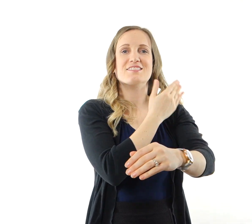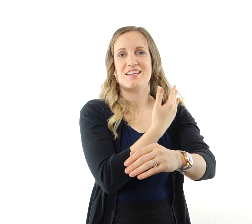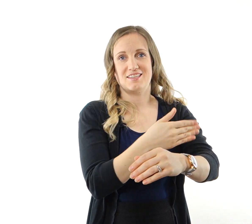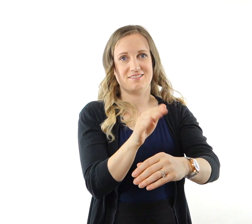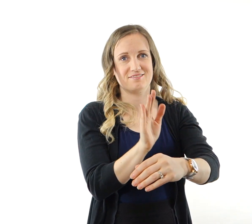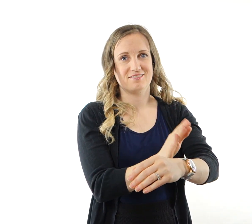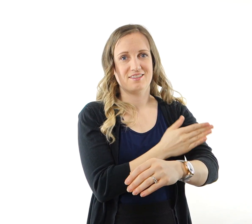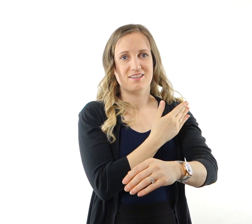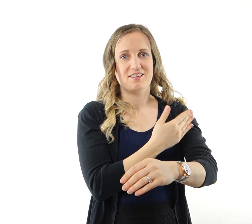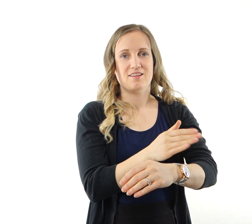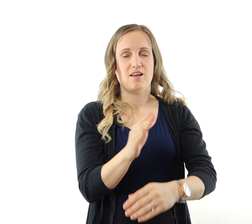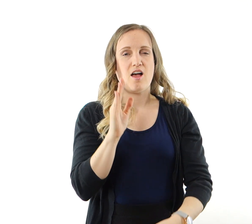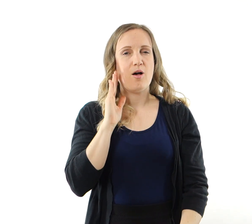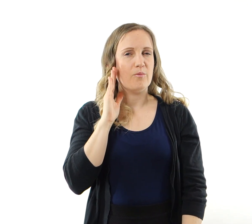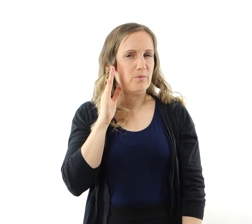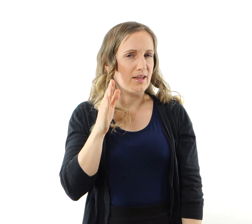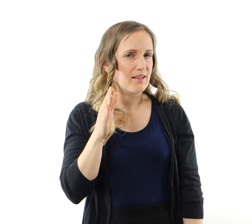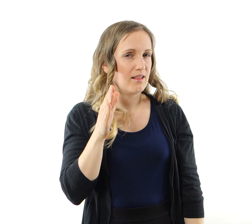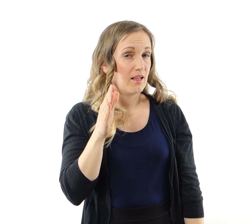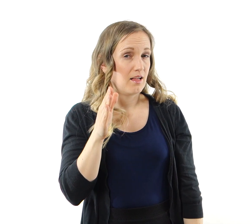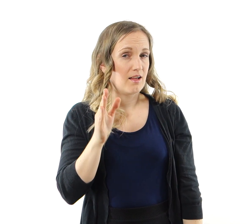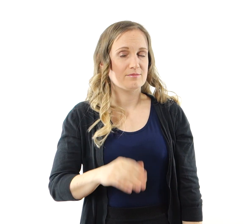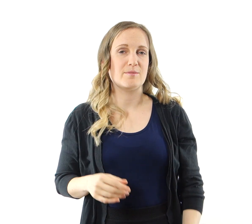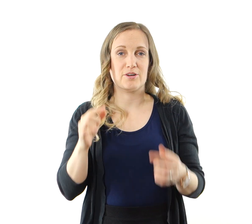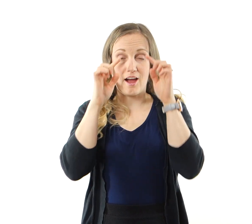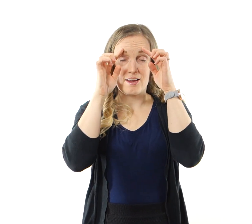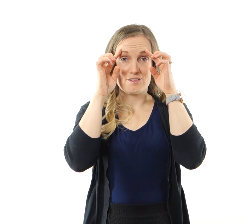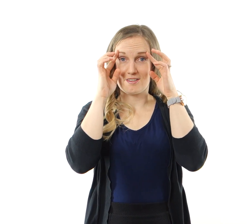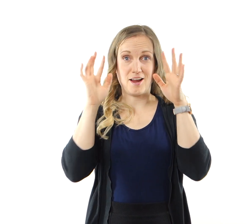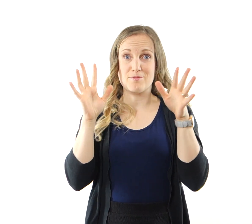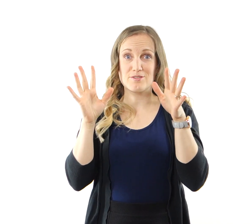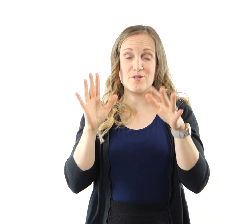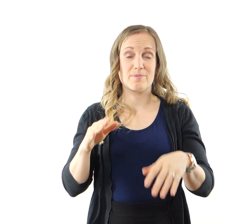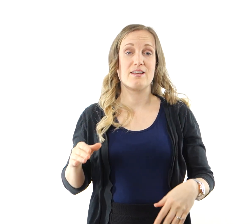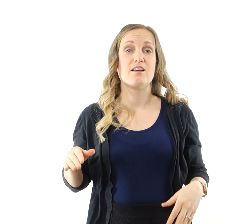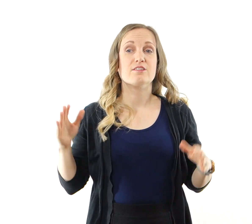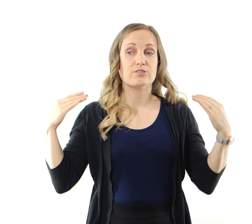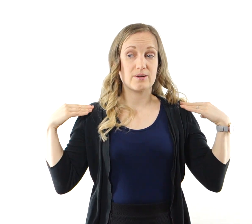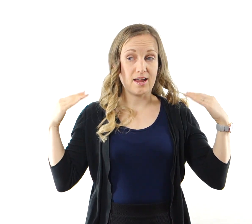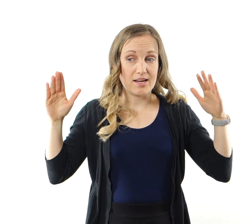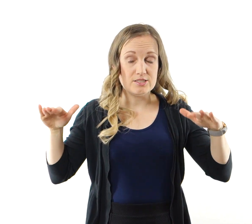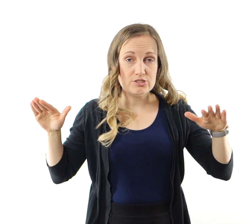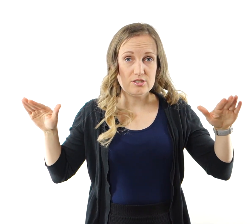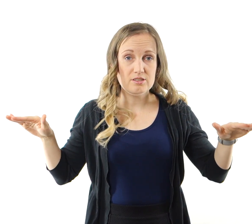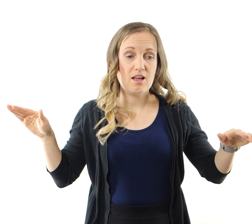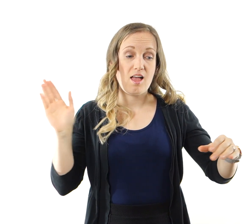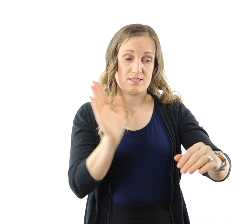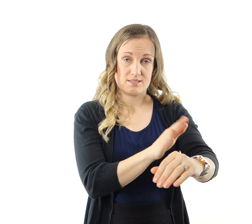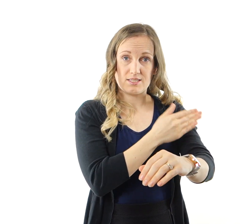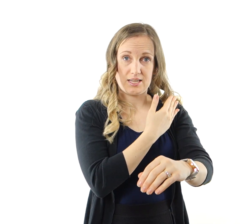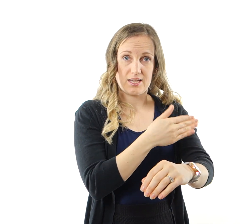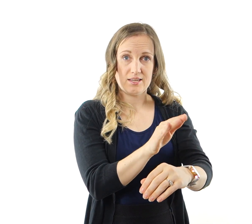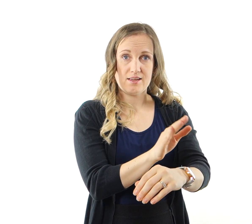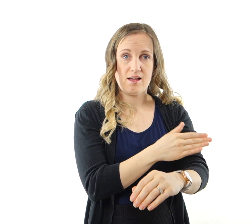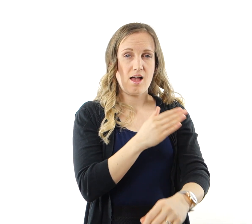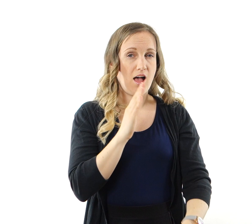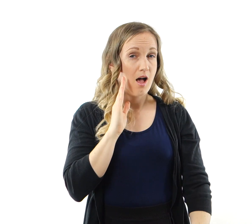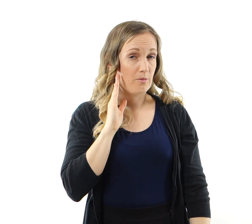sing. Will, remember your eyebrows are open. So you're going angel sing.